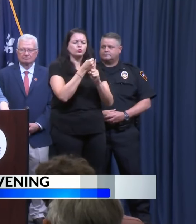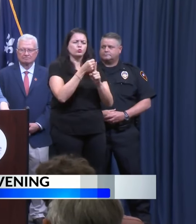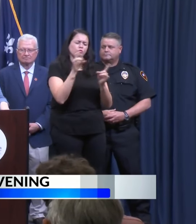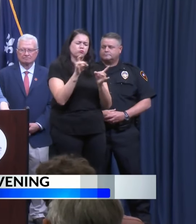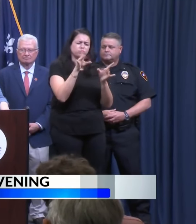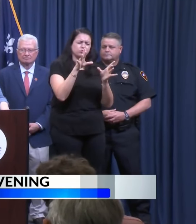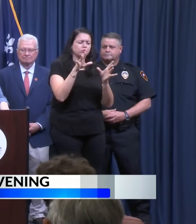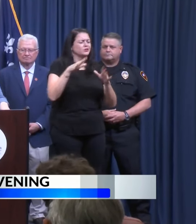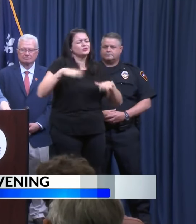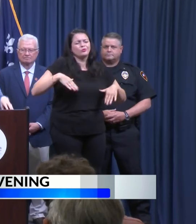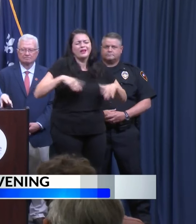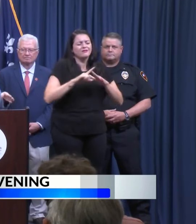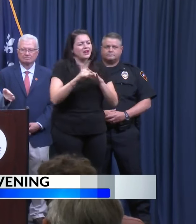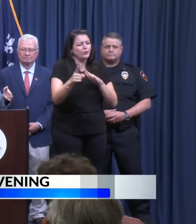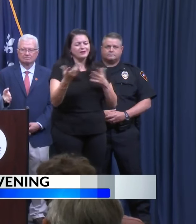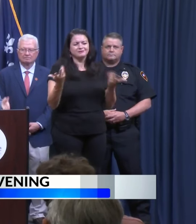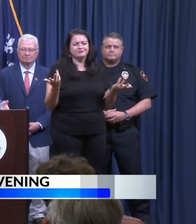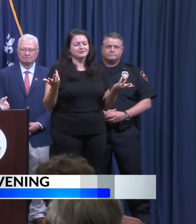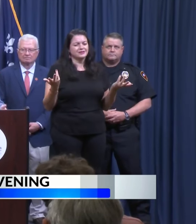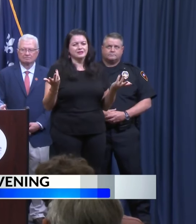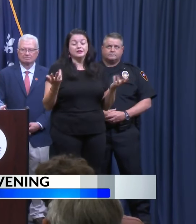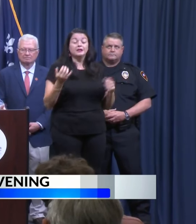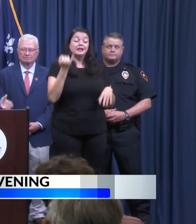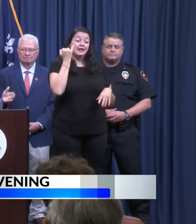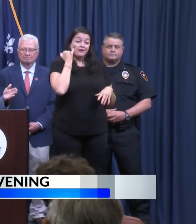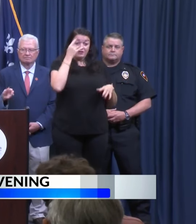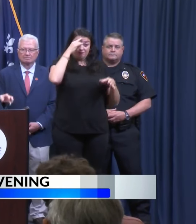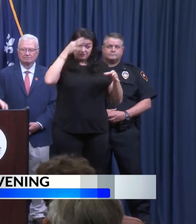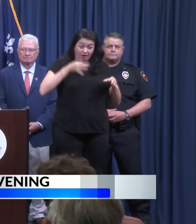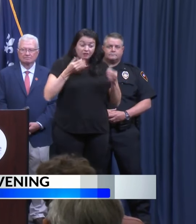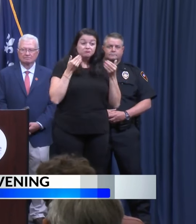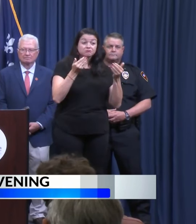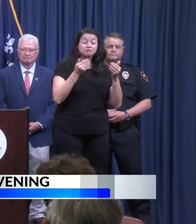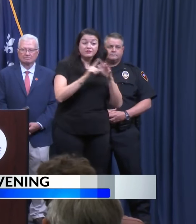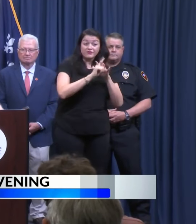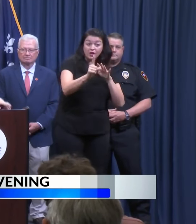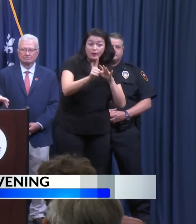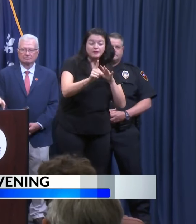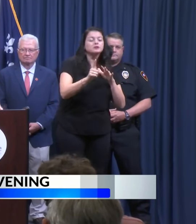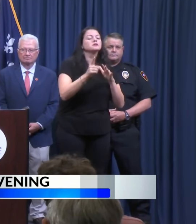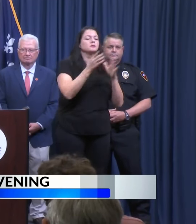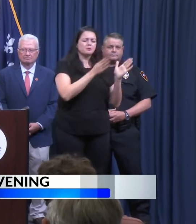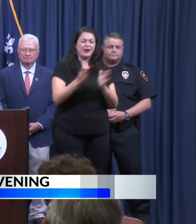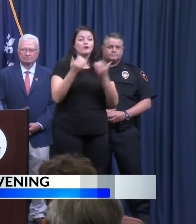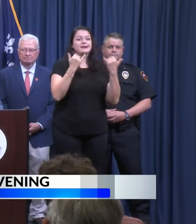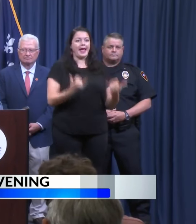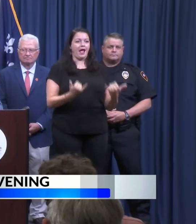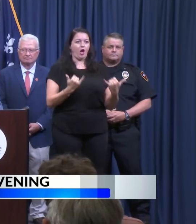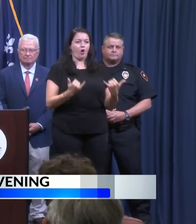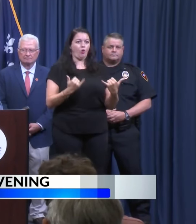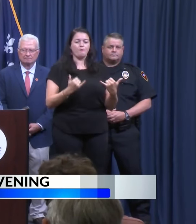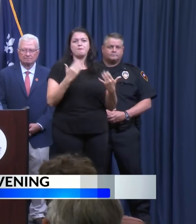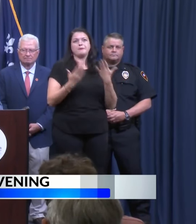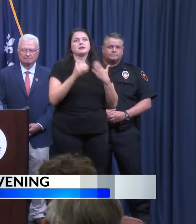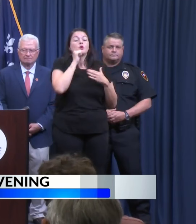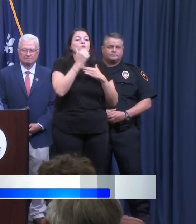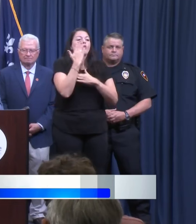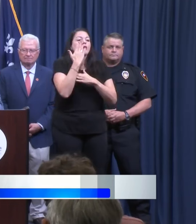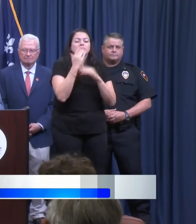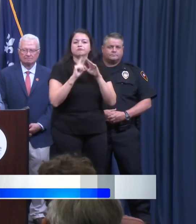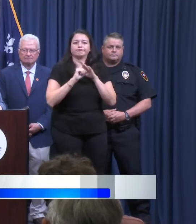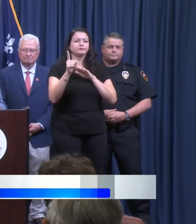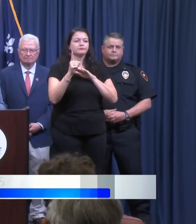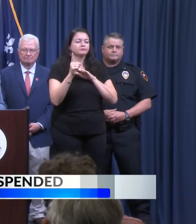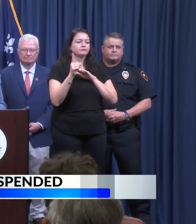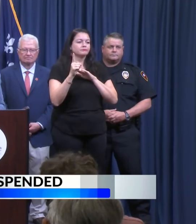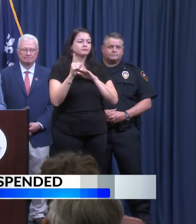to evacuate. So if you're going to evacuate, I would make preparations today and get on the road early tomorrow at the